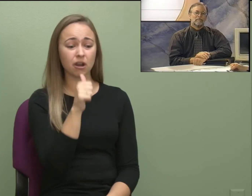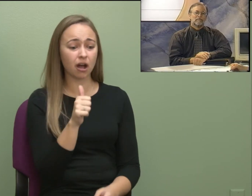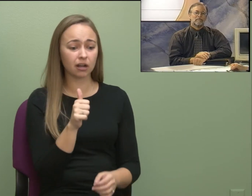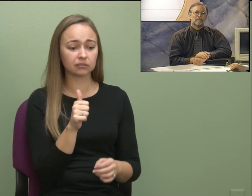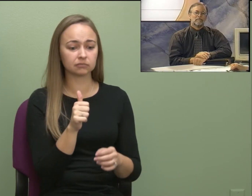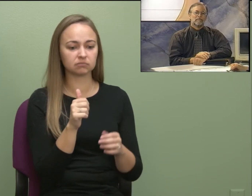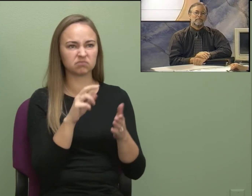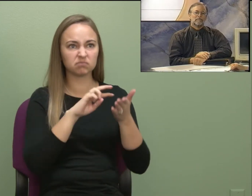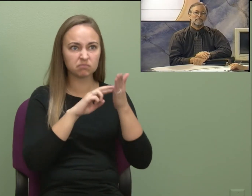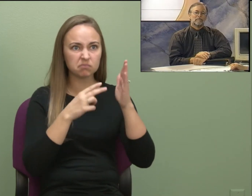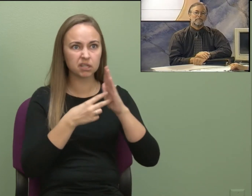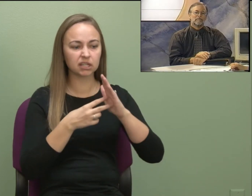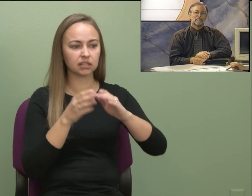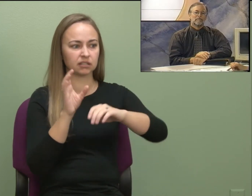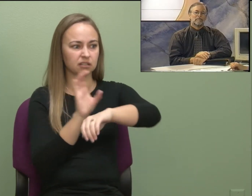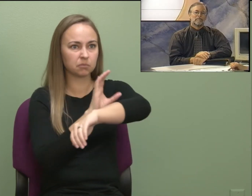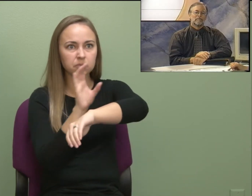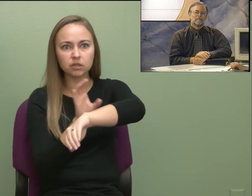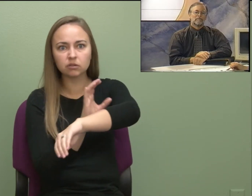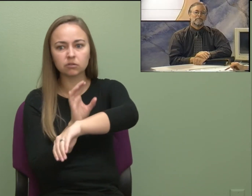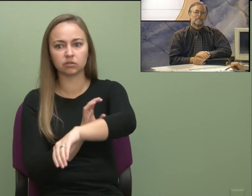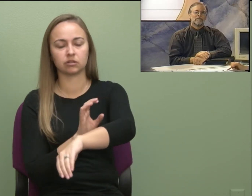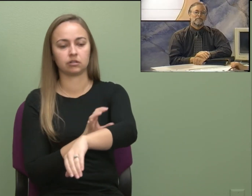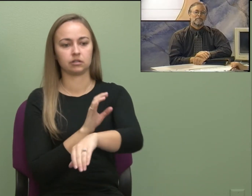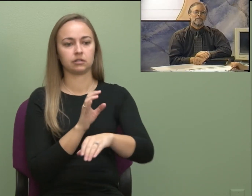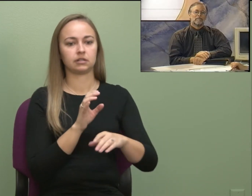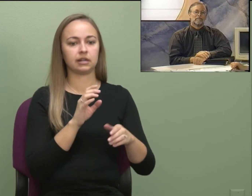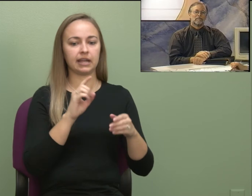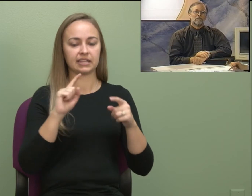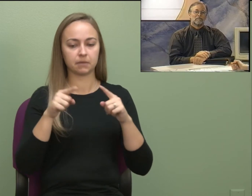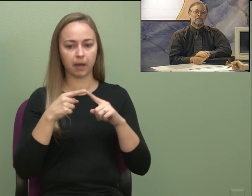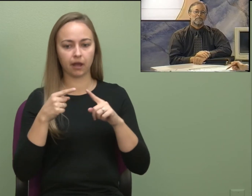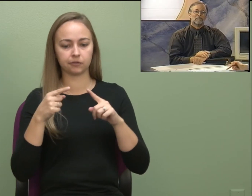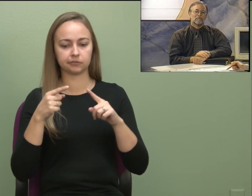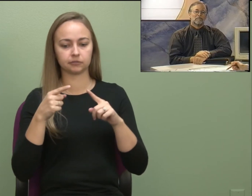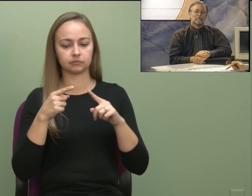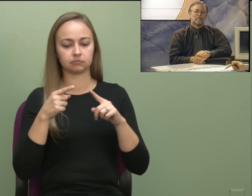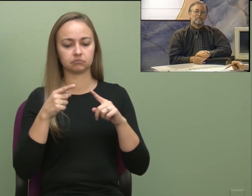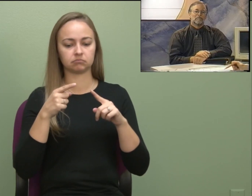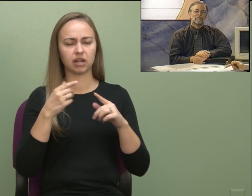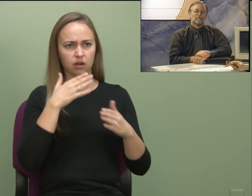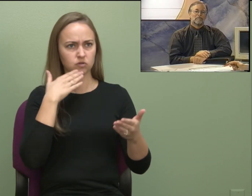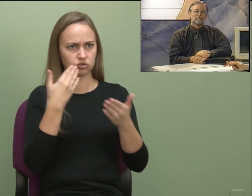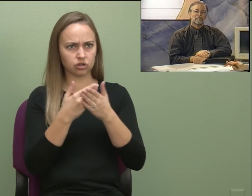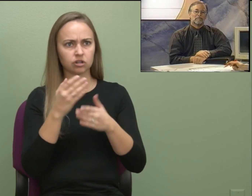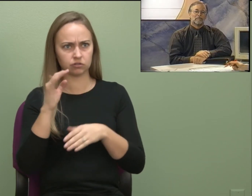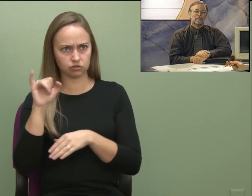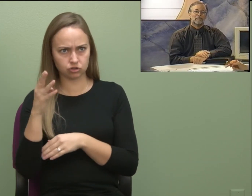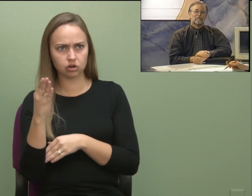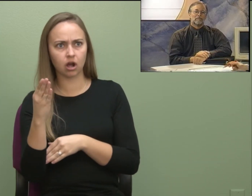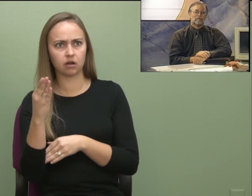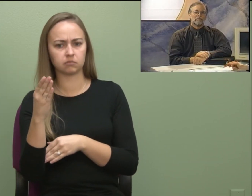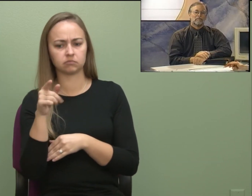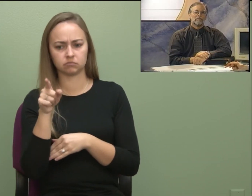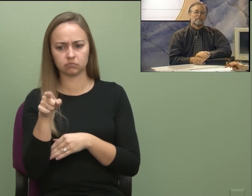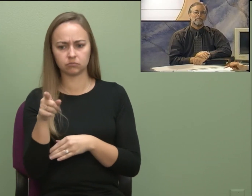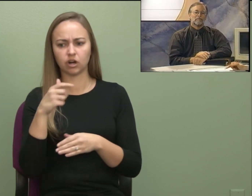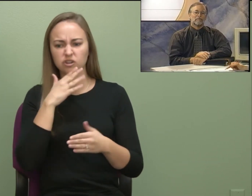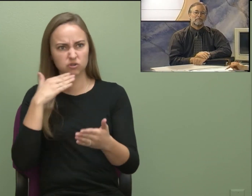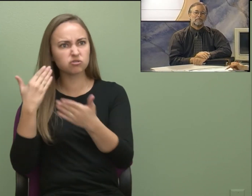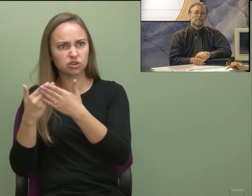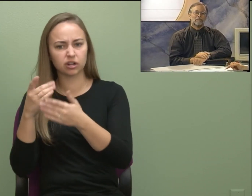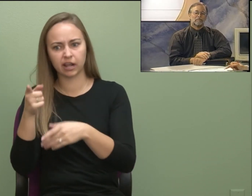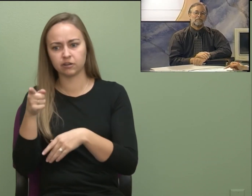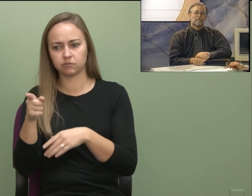at doing your job, which is developing and implementing community